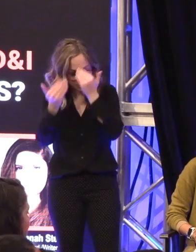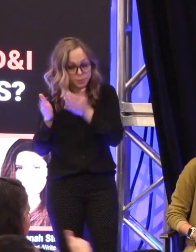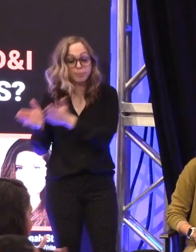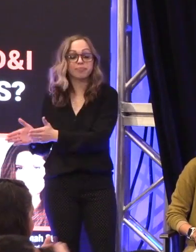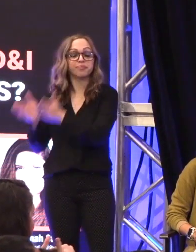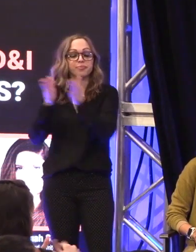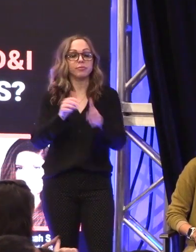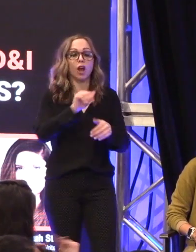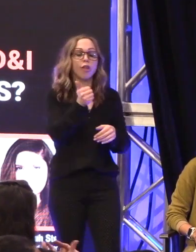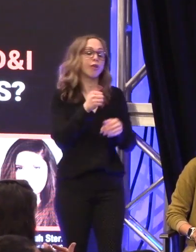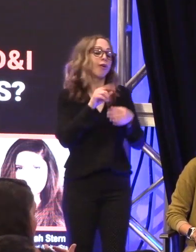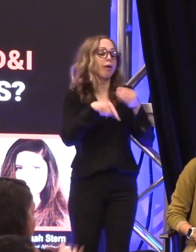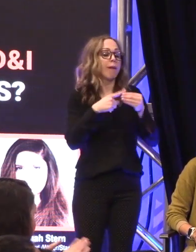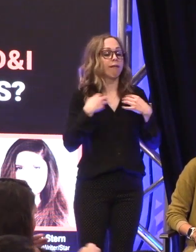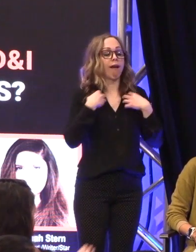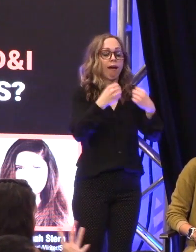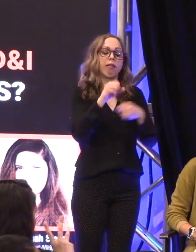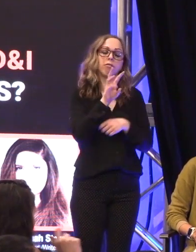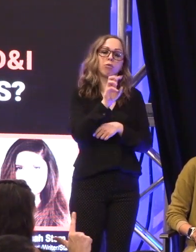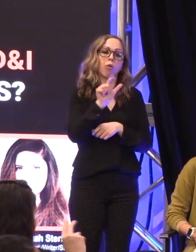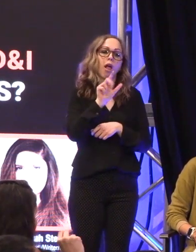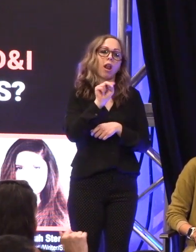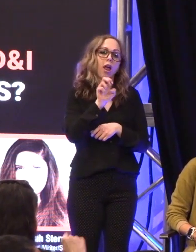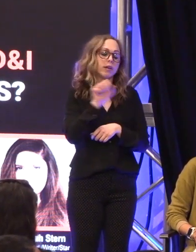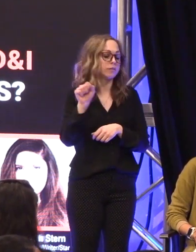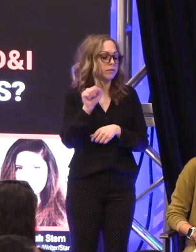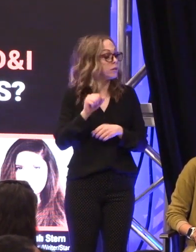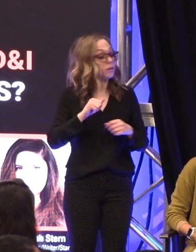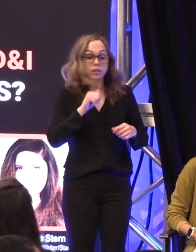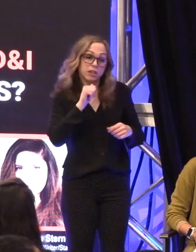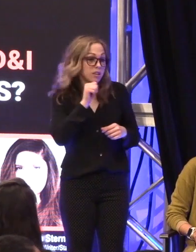group that's focused on wellness, you know, that speaks to not only